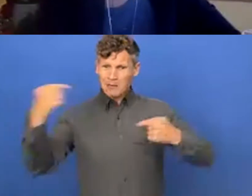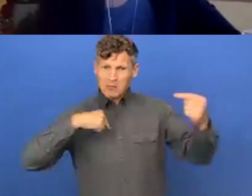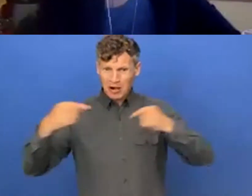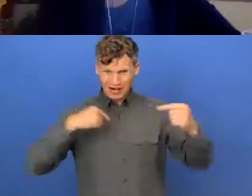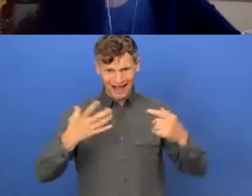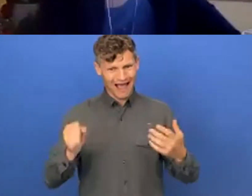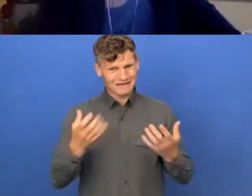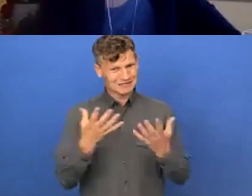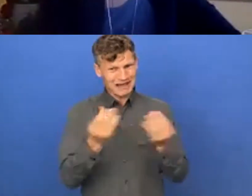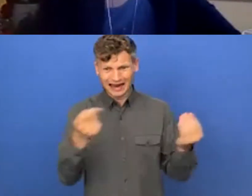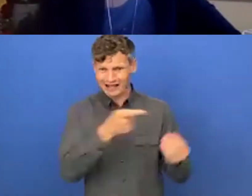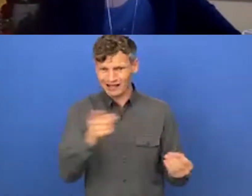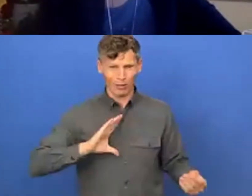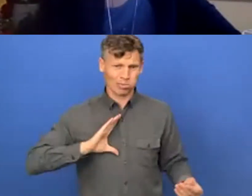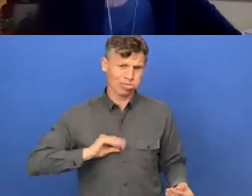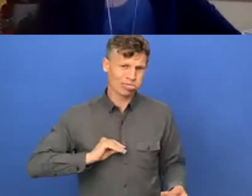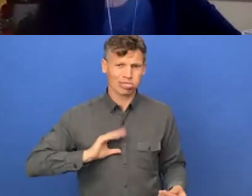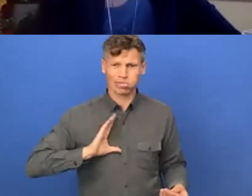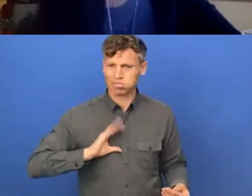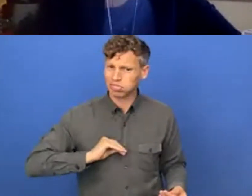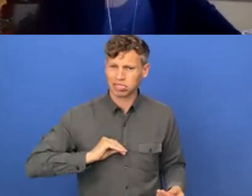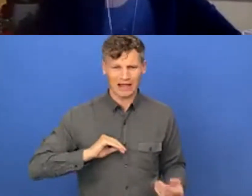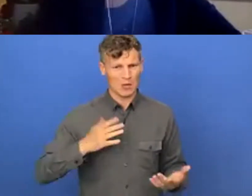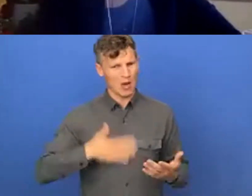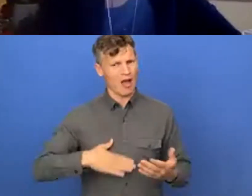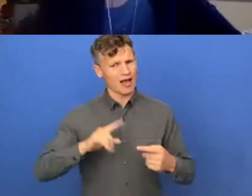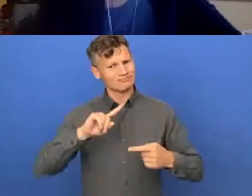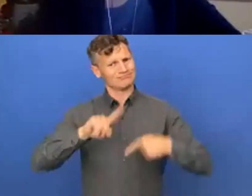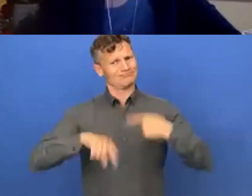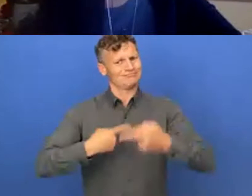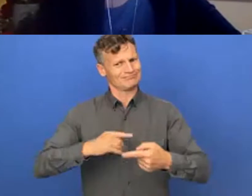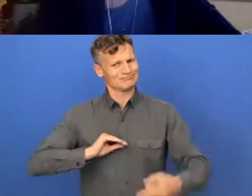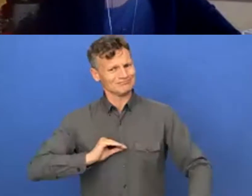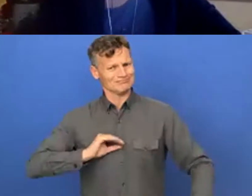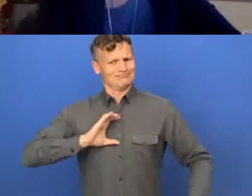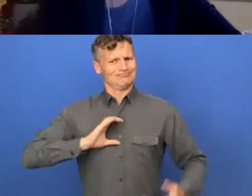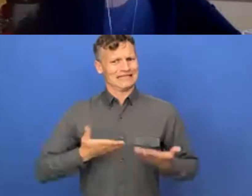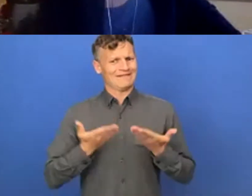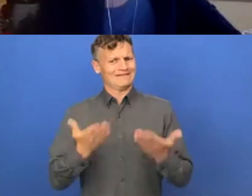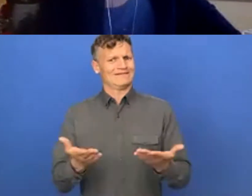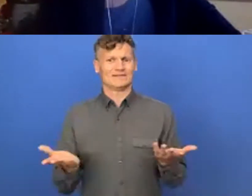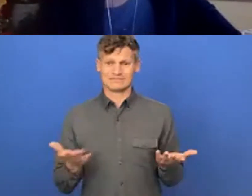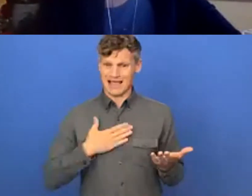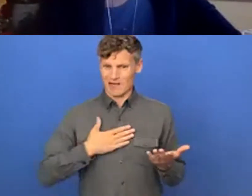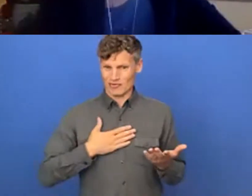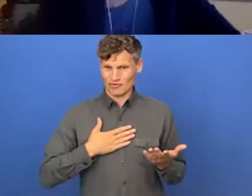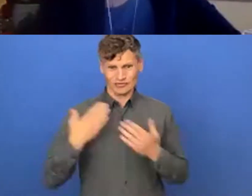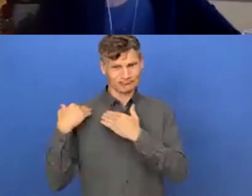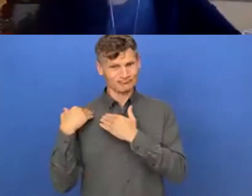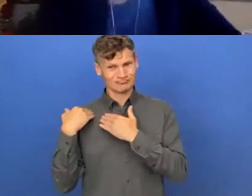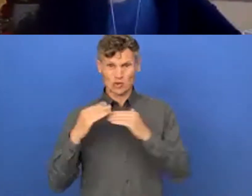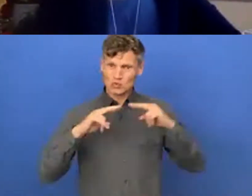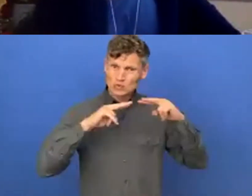be overturned, because we as researchers, we should of course always be striving to make sure